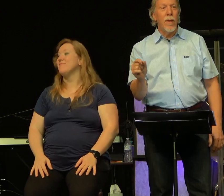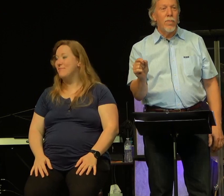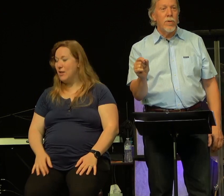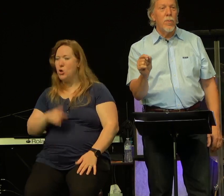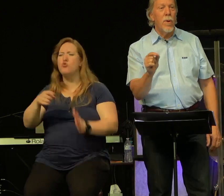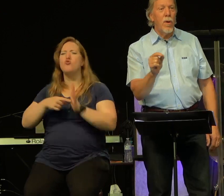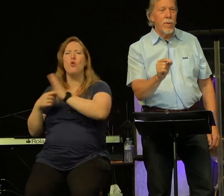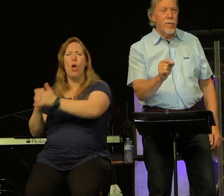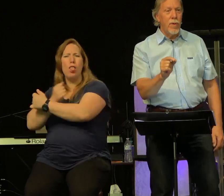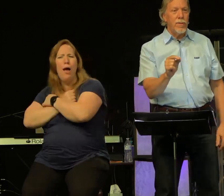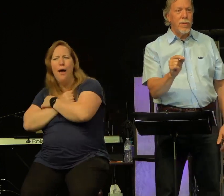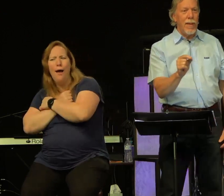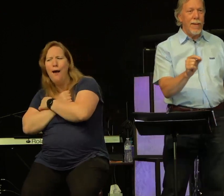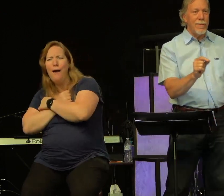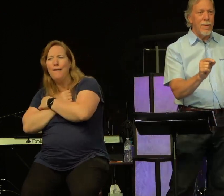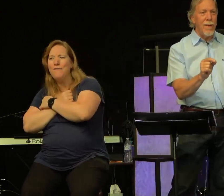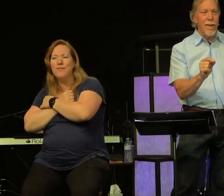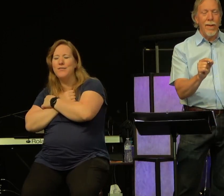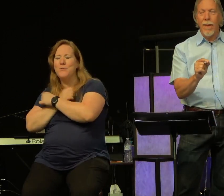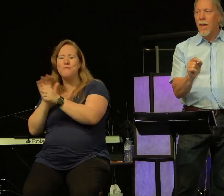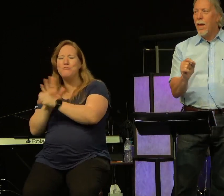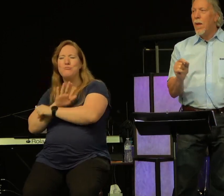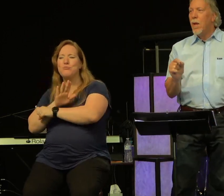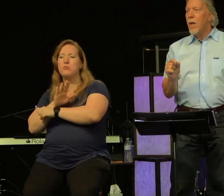Love covers a multitude of sins.